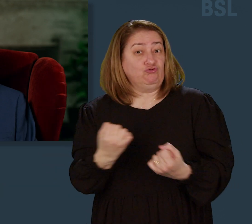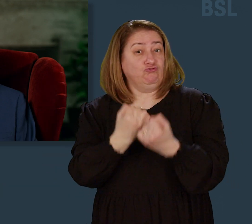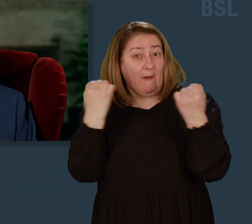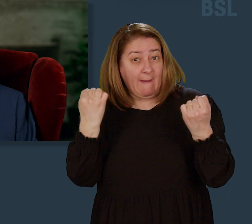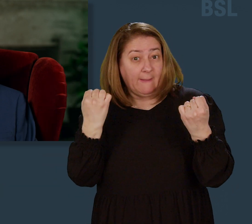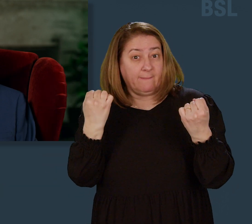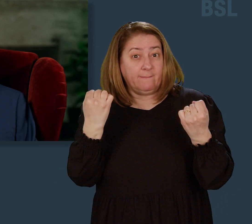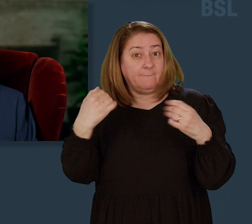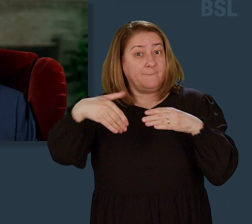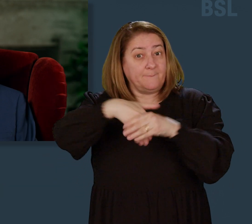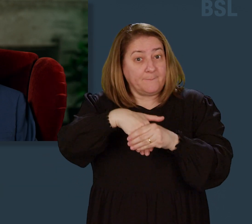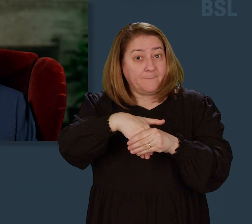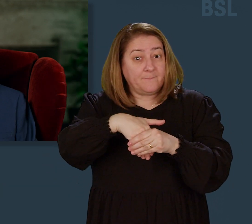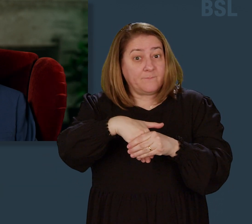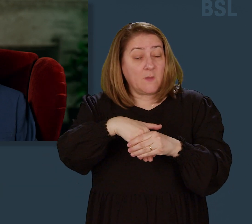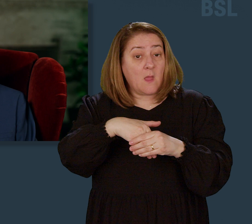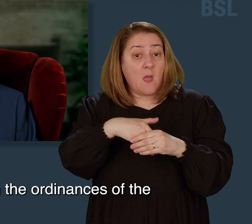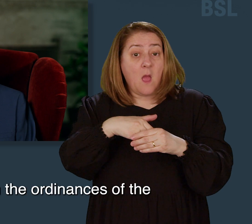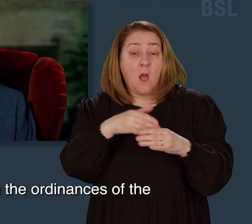strength.